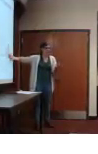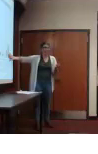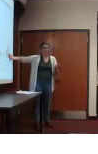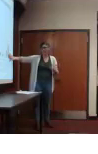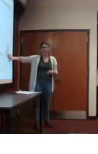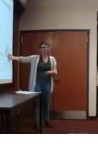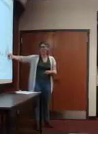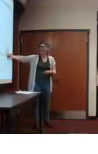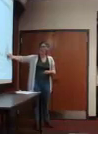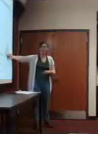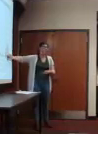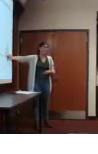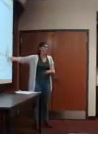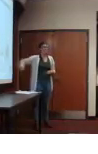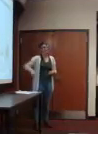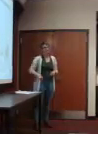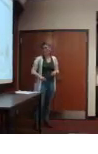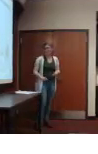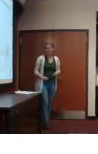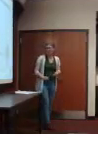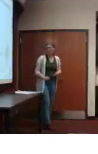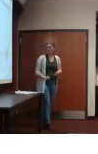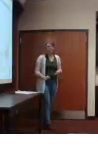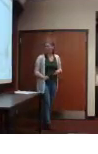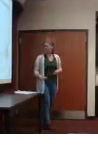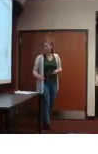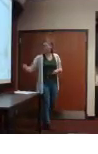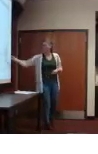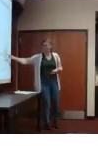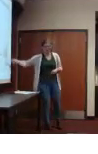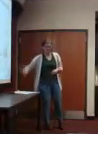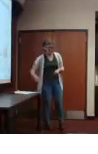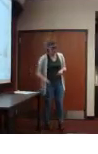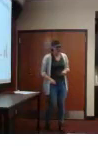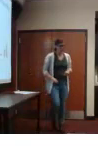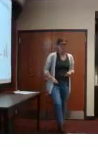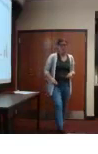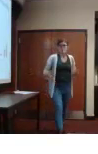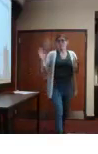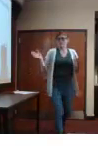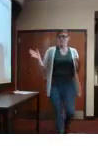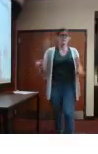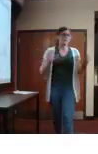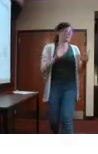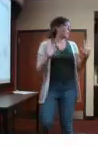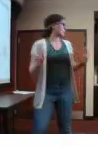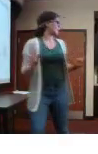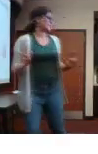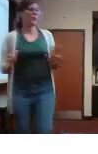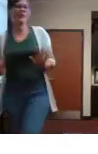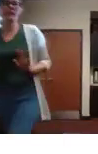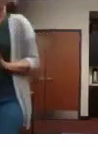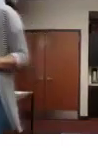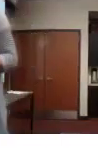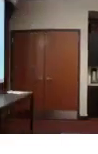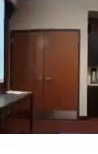which is not appropriate. It's also used by native signing children, but less so. Yet, no